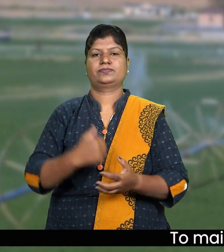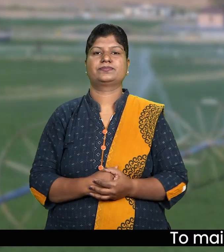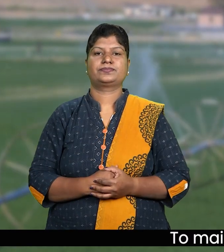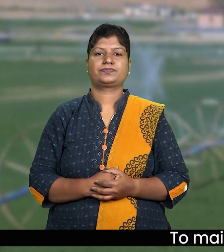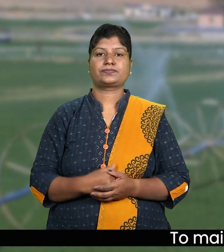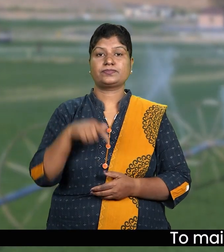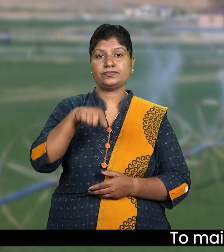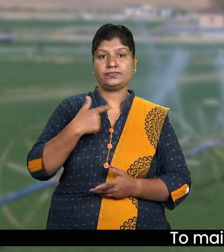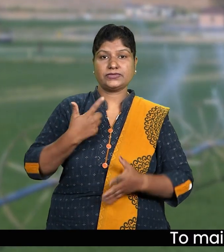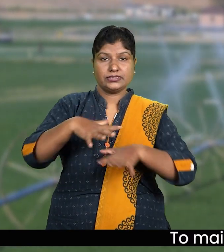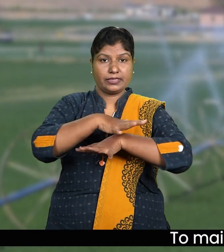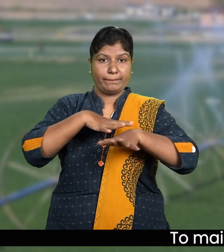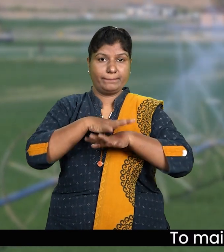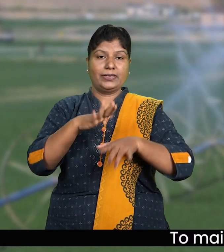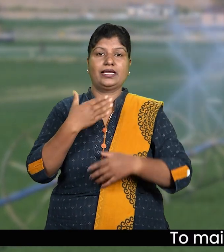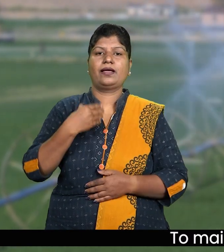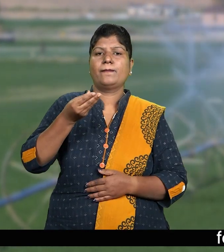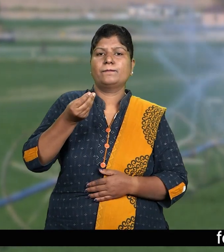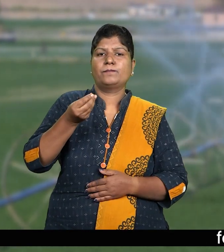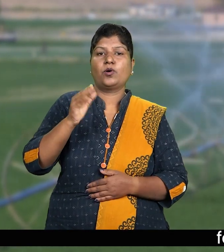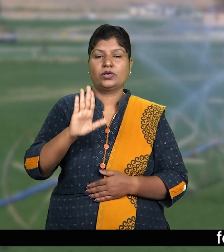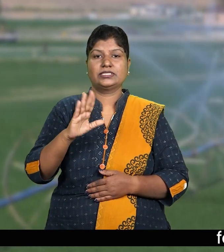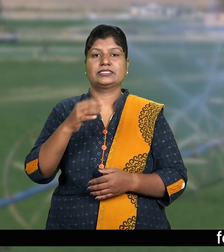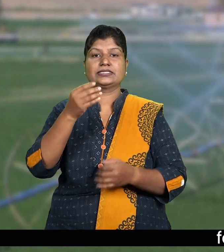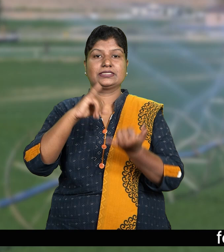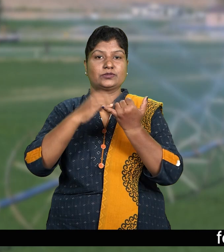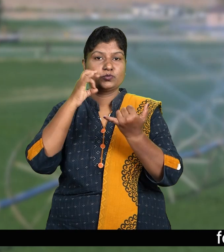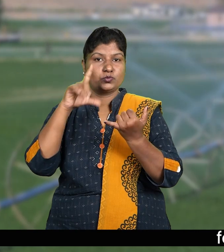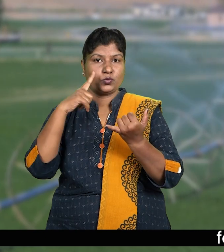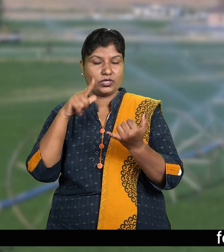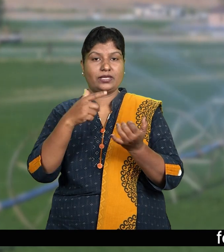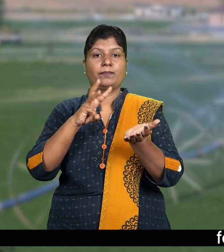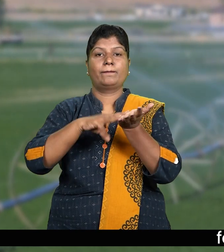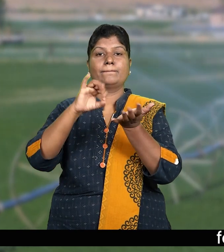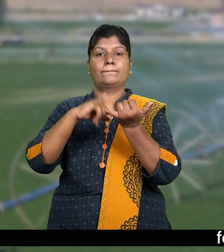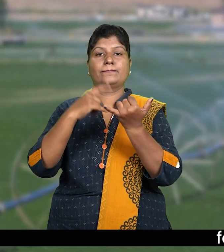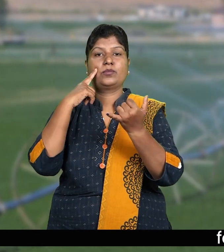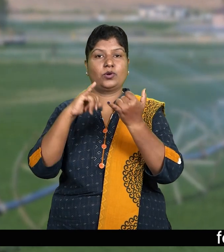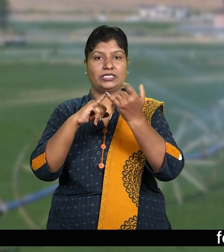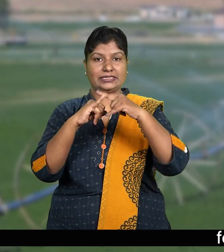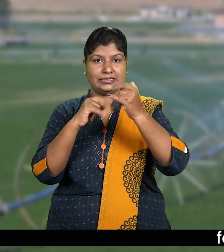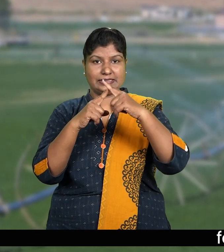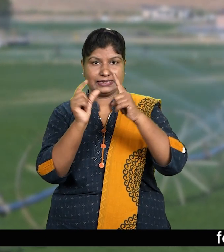To maintain the moisture of the soil for healthy crop growth,